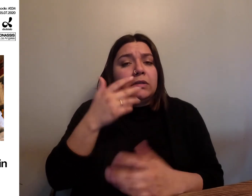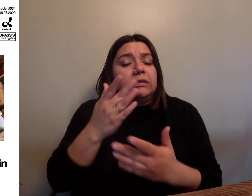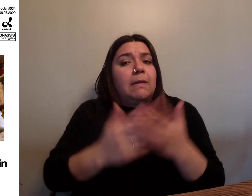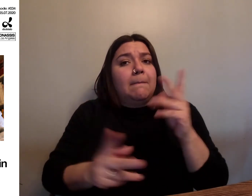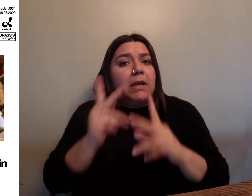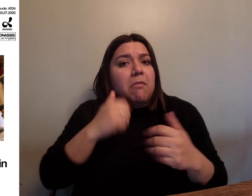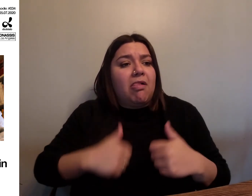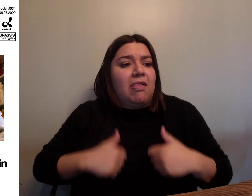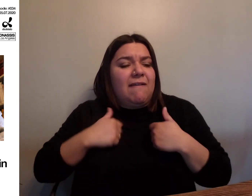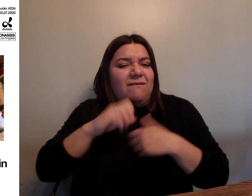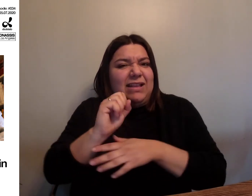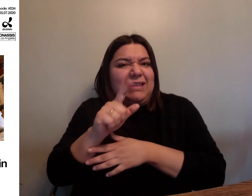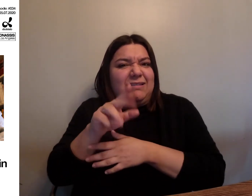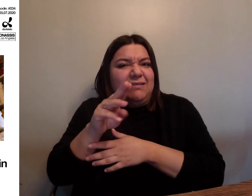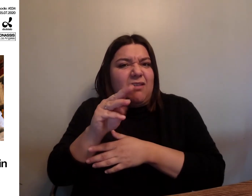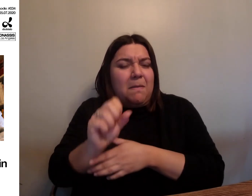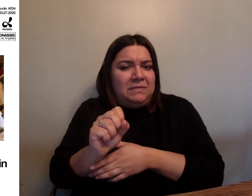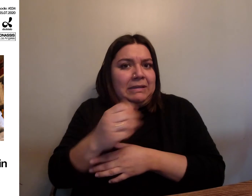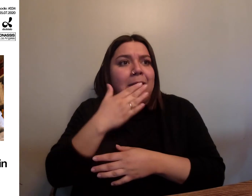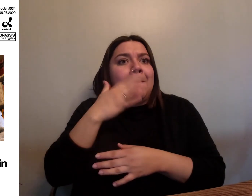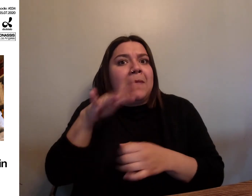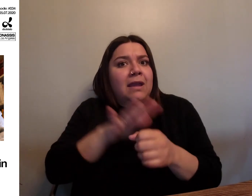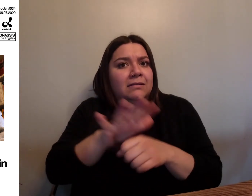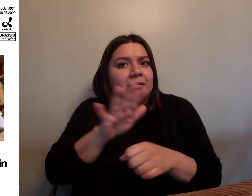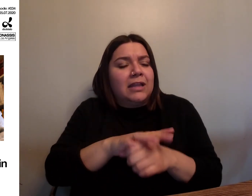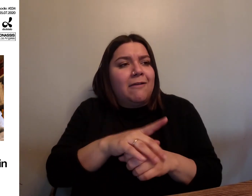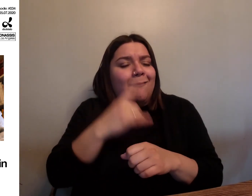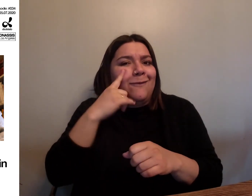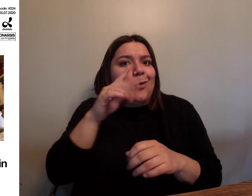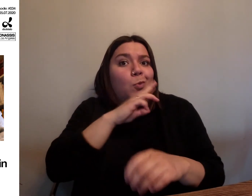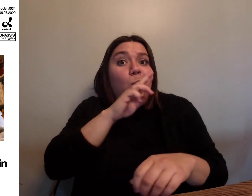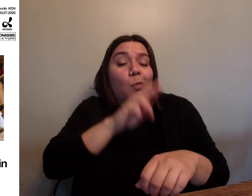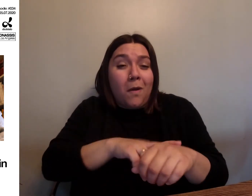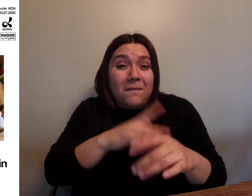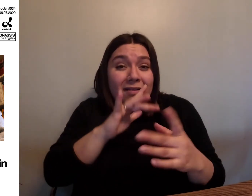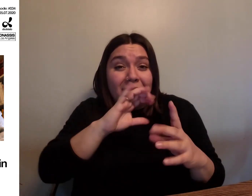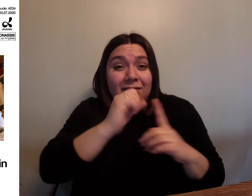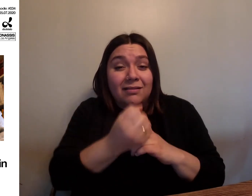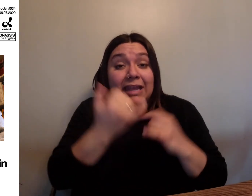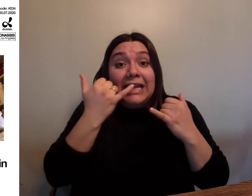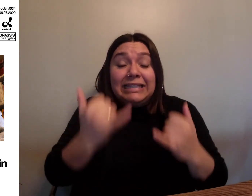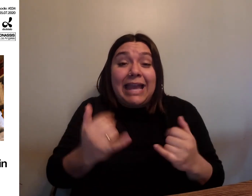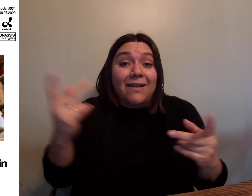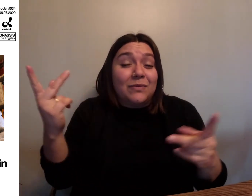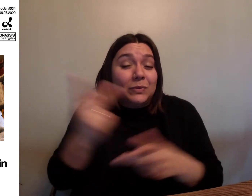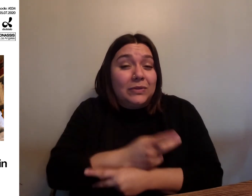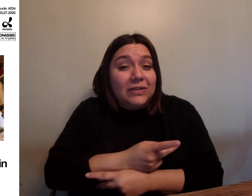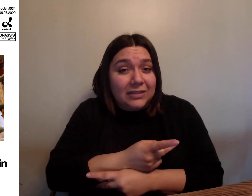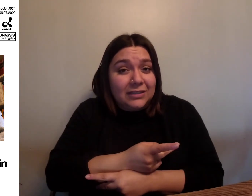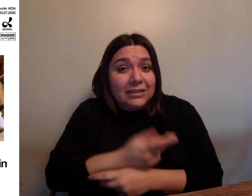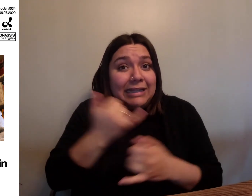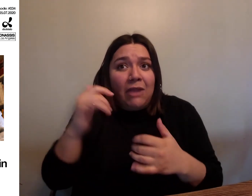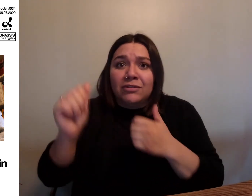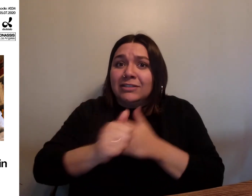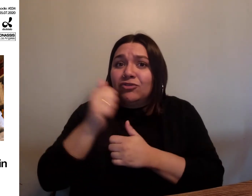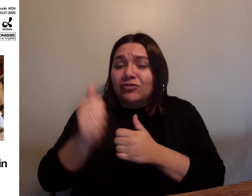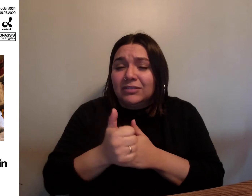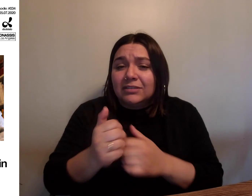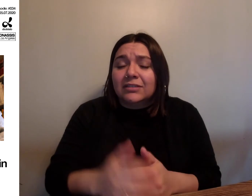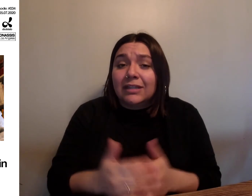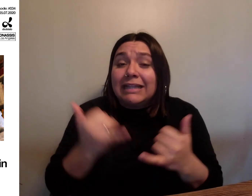slums. It's bad enough under normal circumstances, but now it is